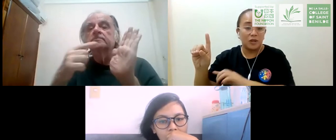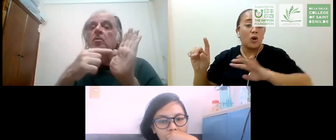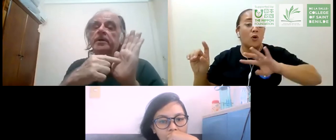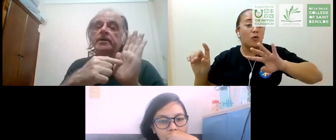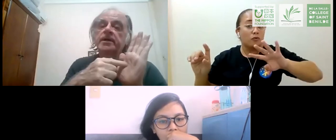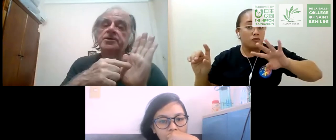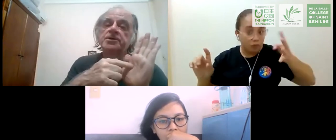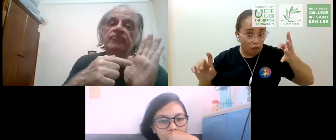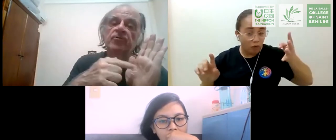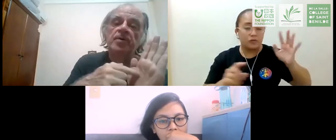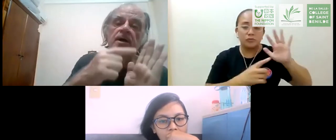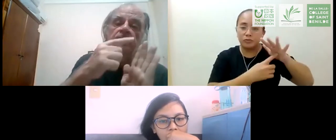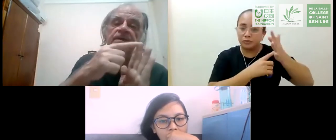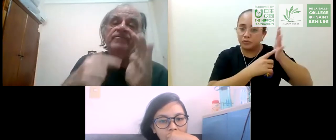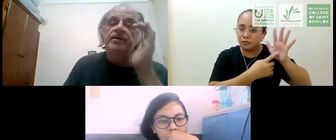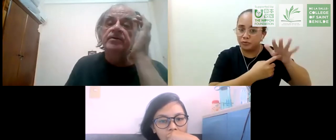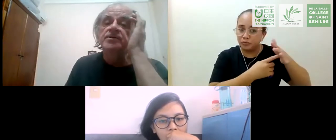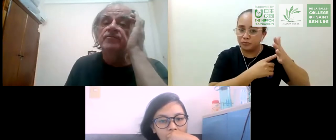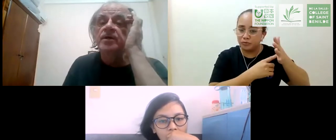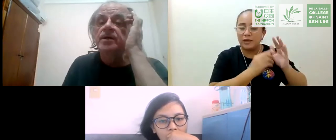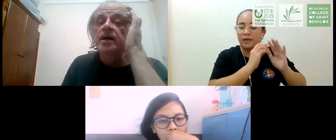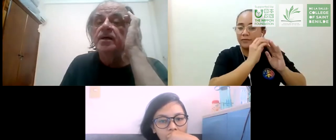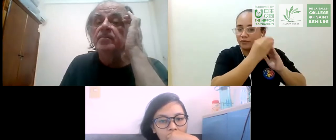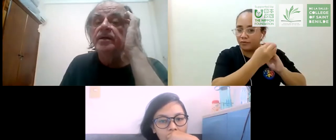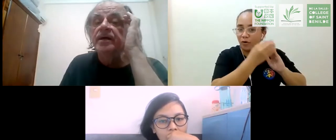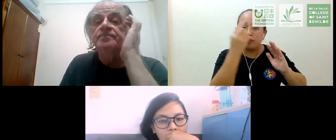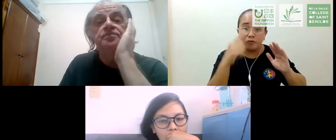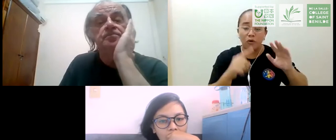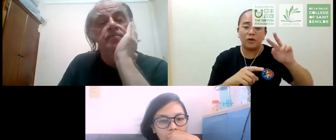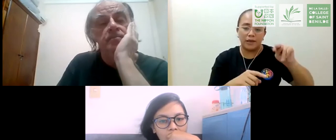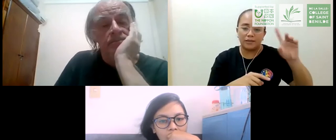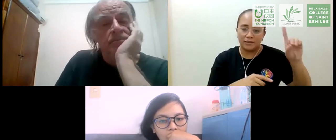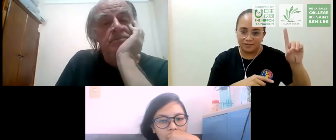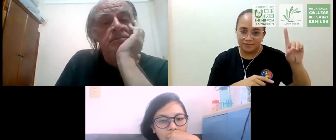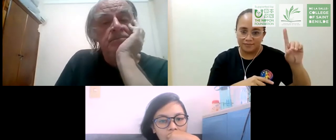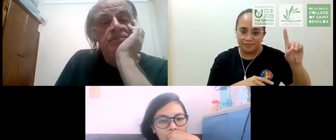and then orientation for palm and fingers for the non-dominant hand.